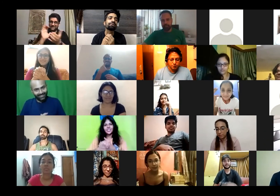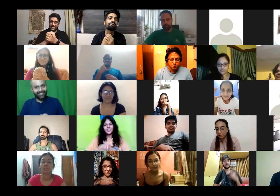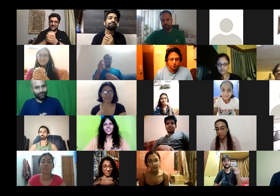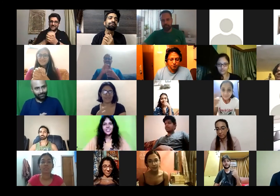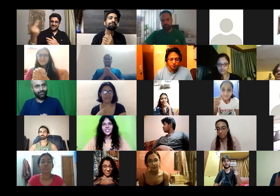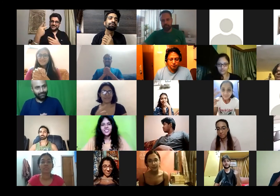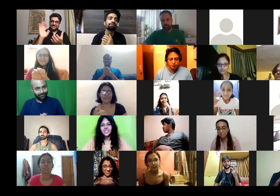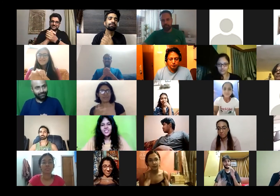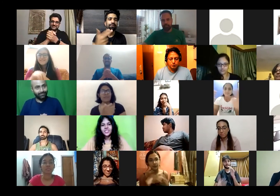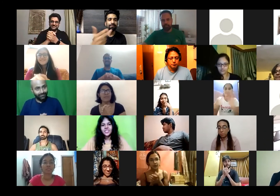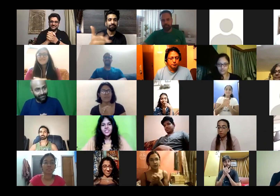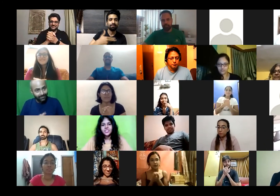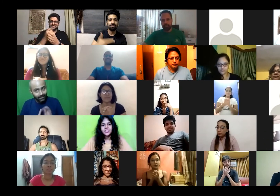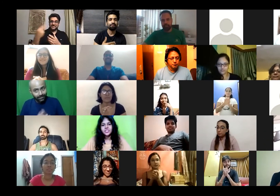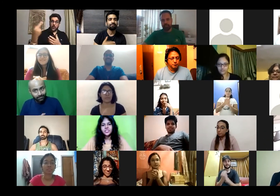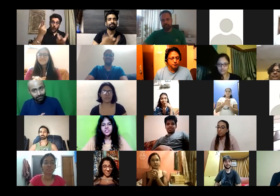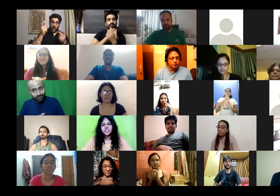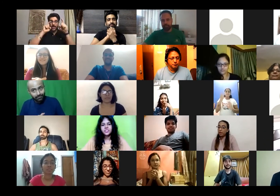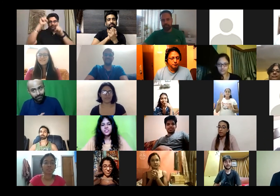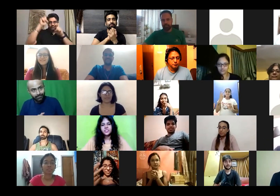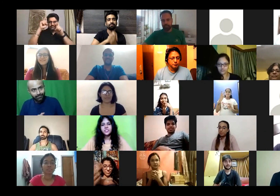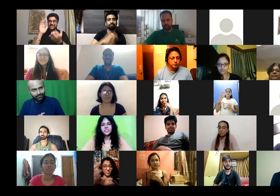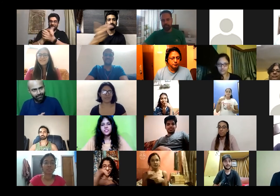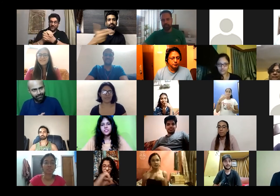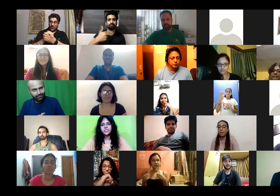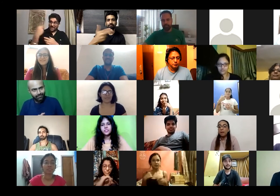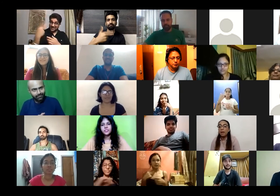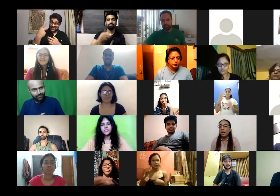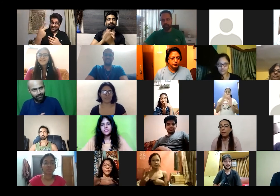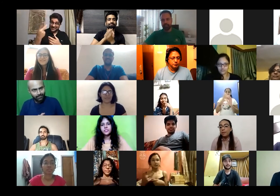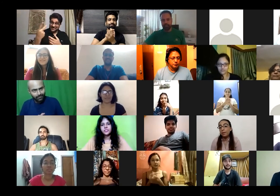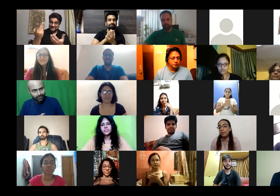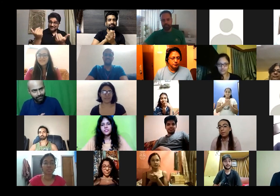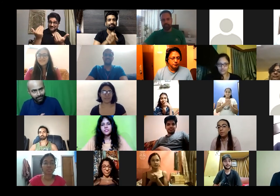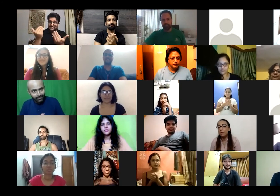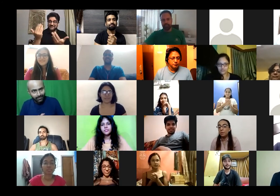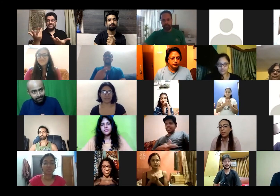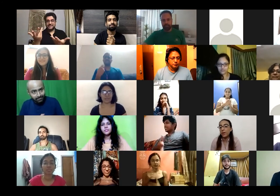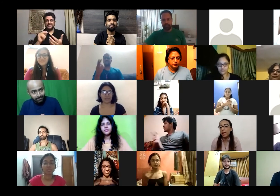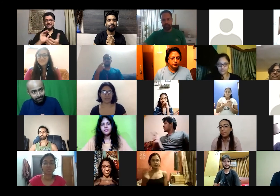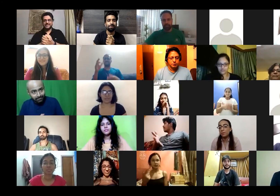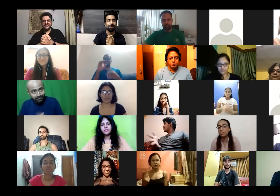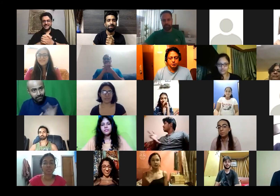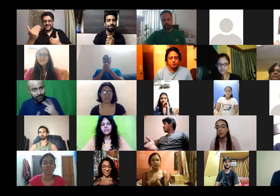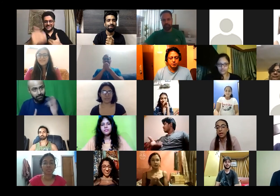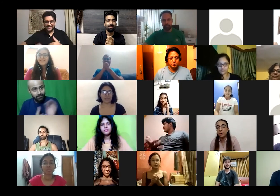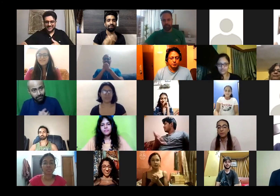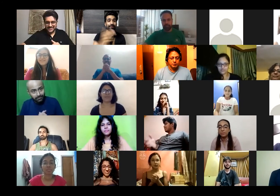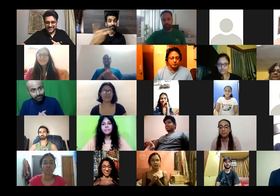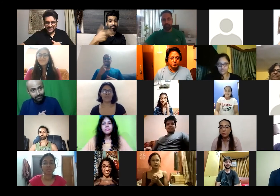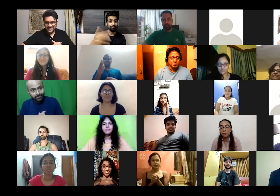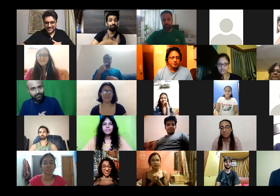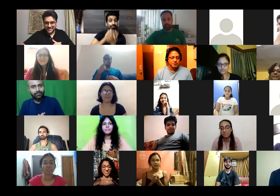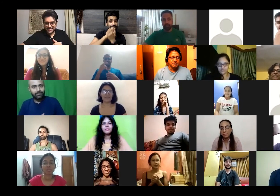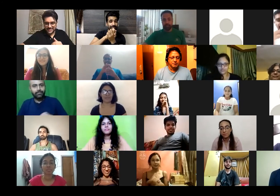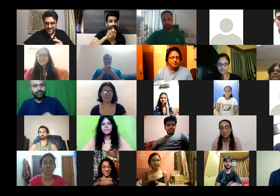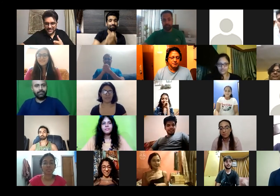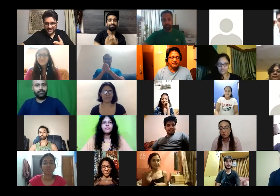Friends. Possible? Friends. And use your eyebrows, move your eyebrows.